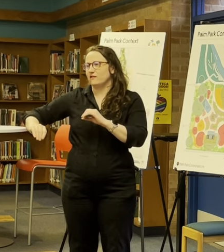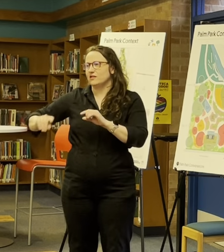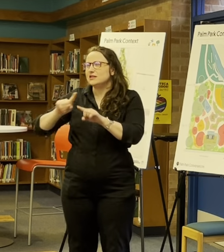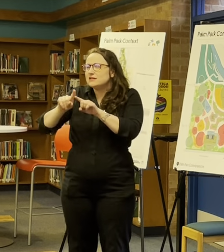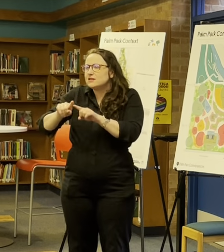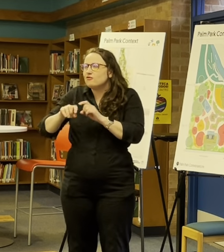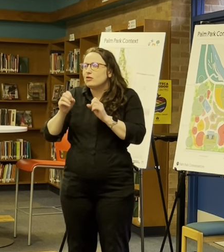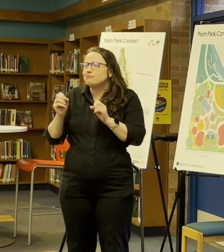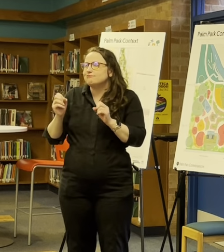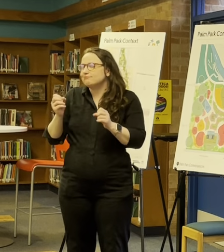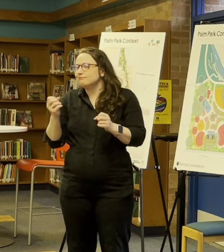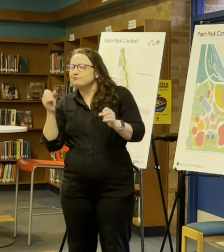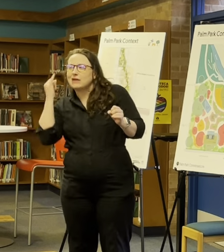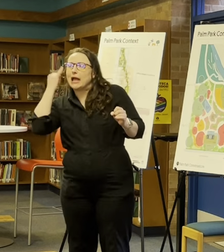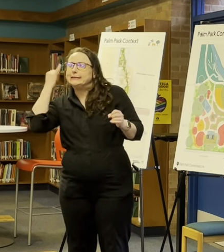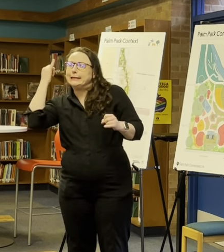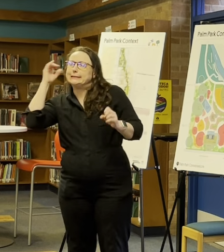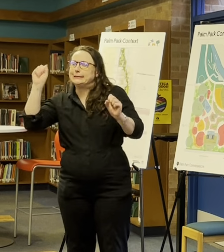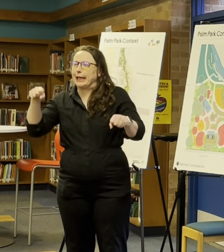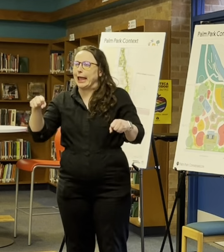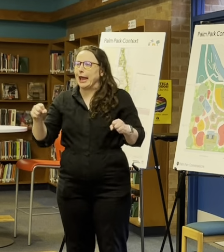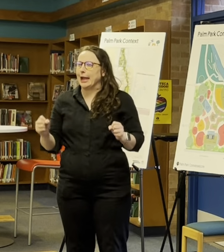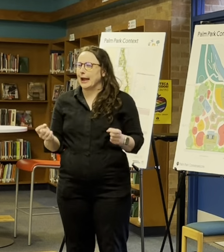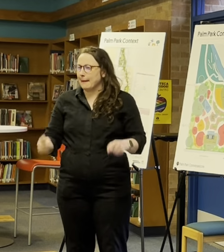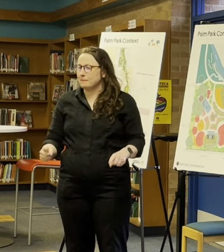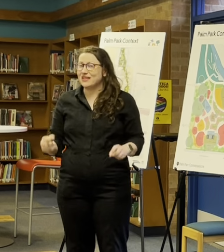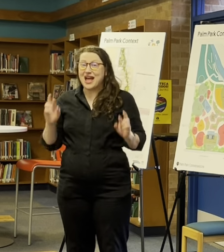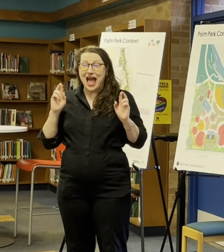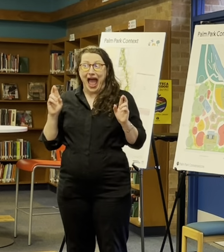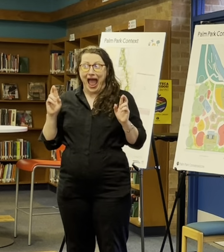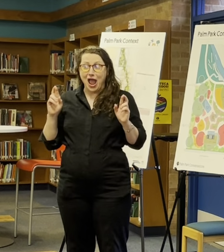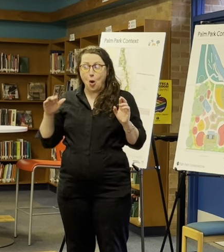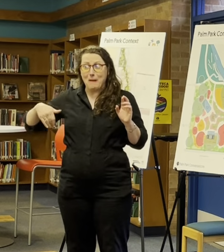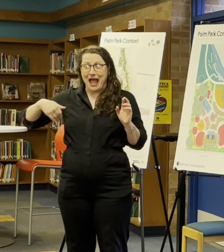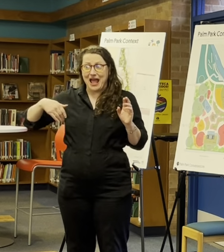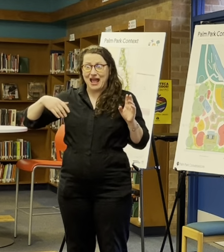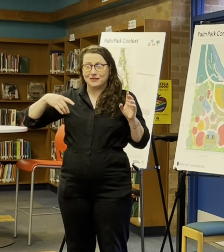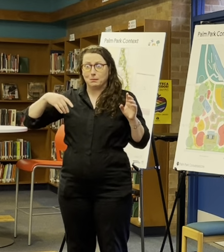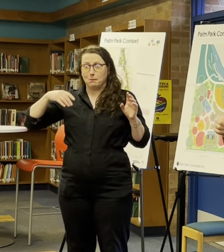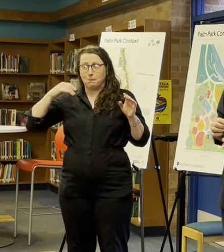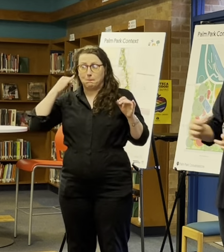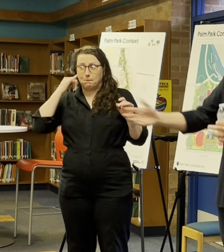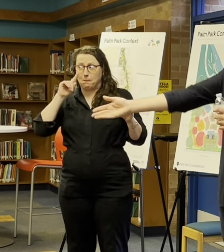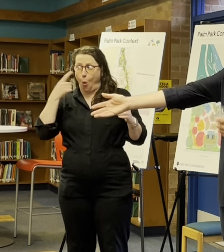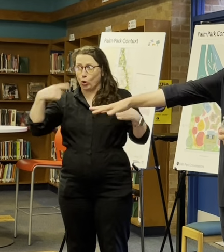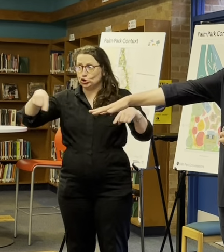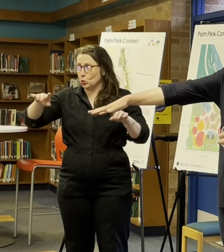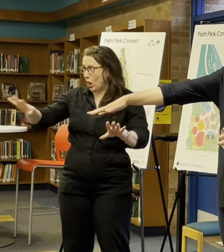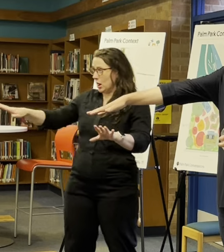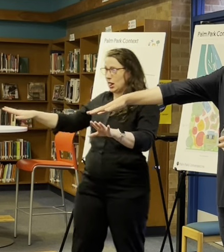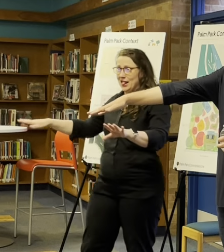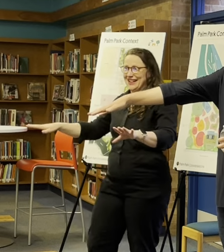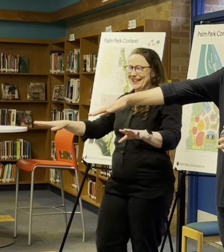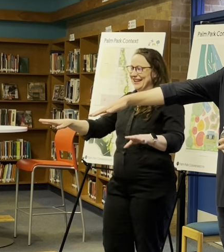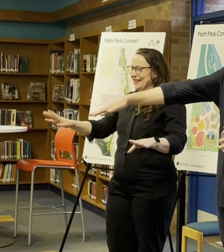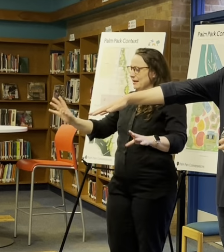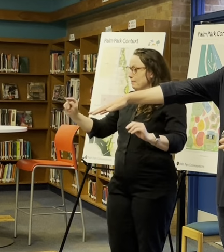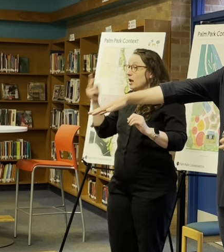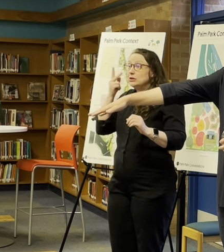can happen in the park. So with that, I hope I haven't bored you, but I want you, what you find on all